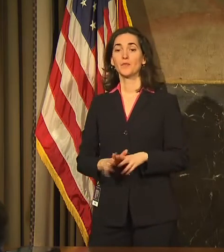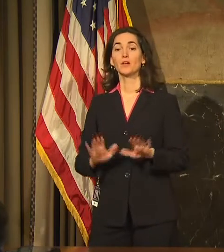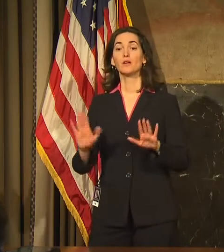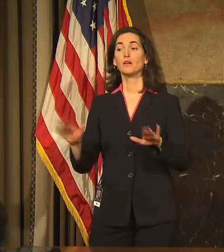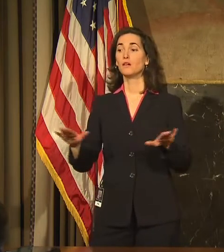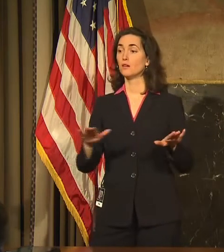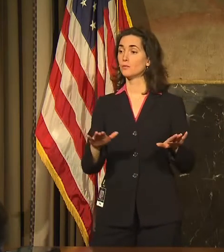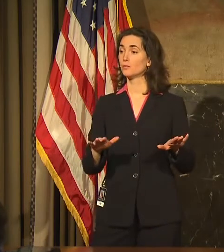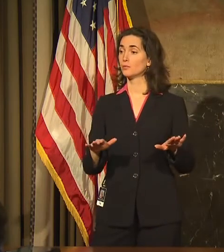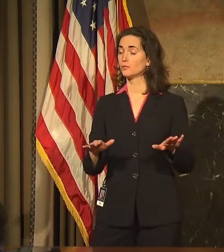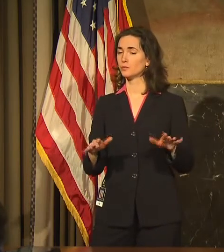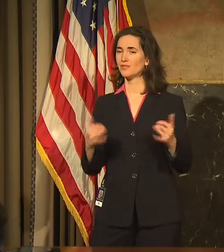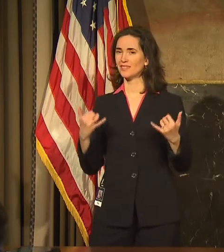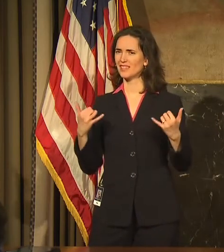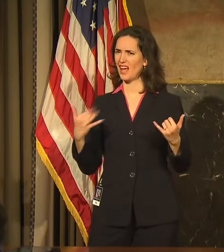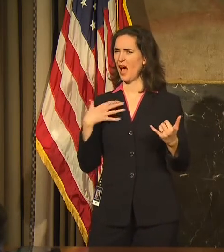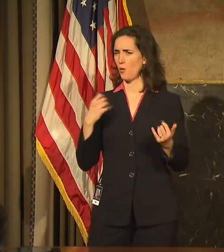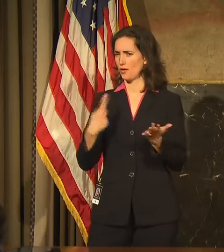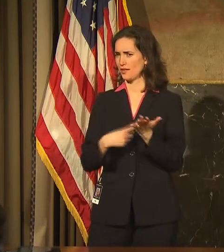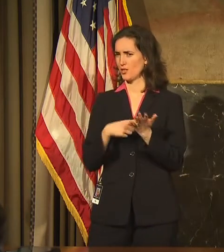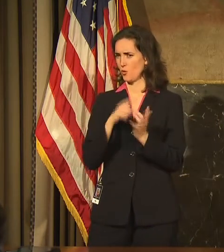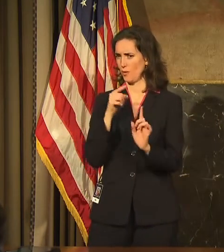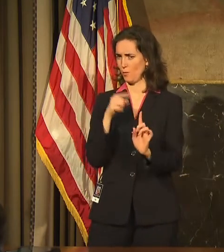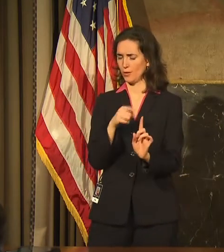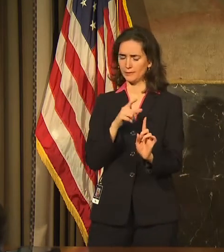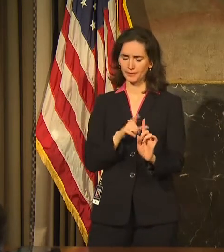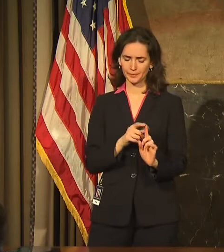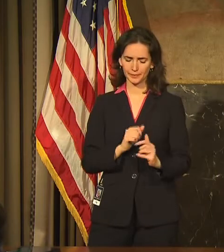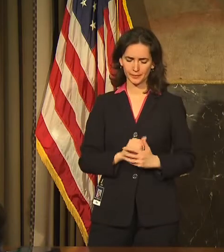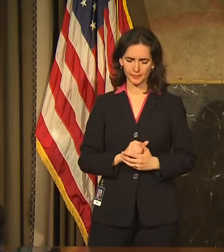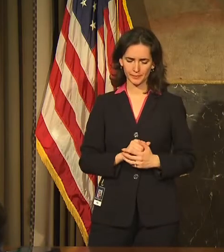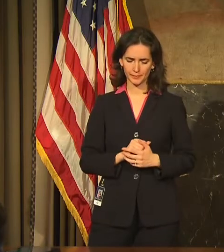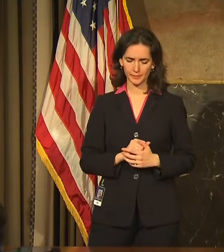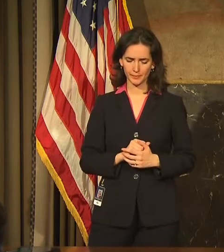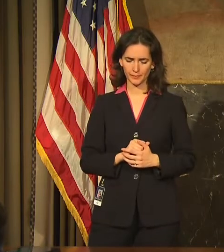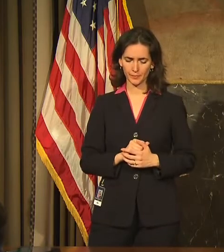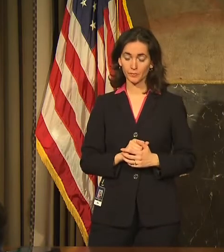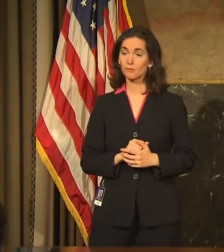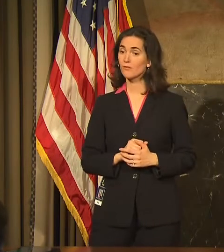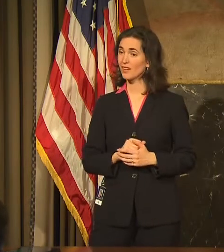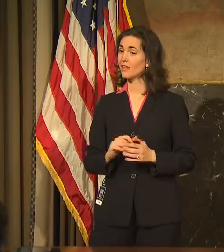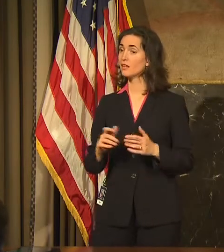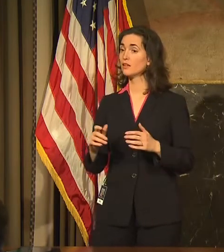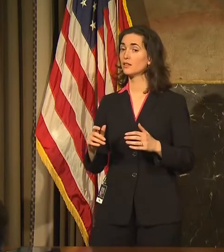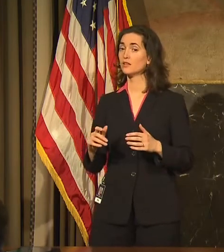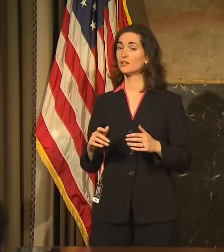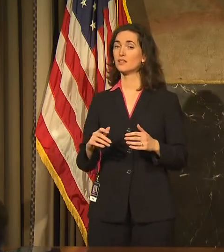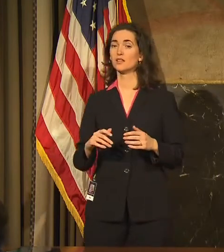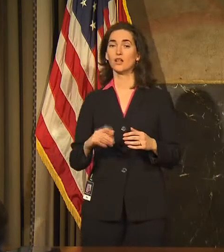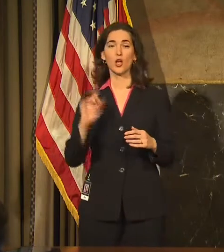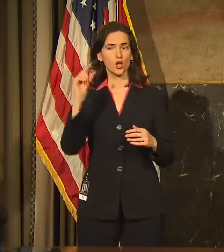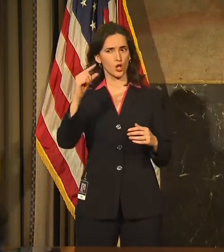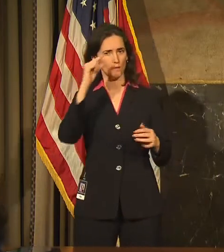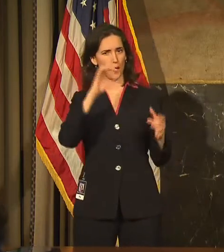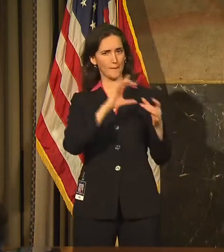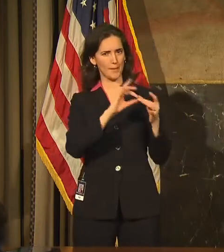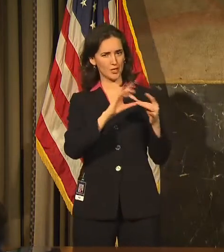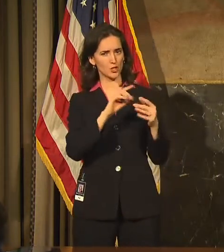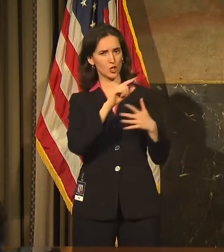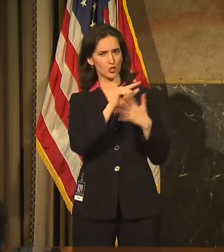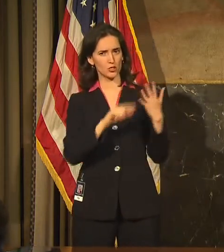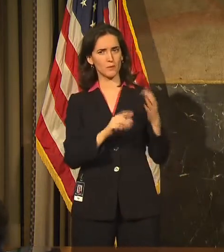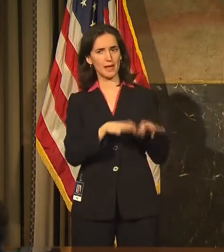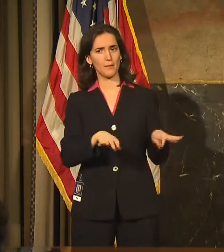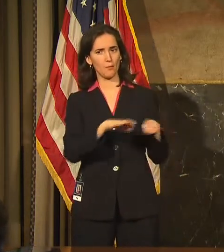risk to life that exists right now. And the governor mentioned a couple really important ones. As